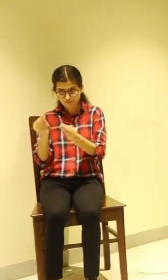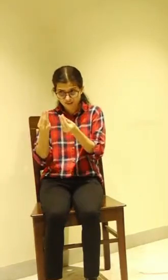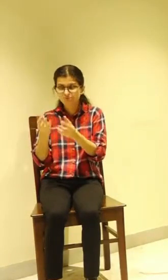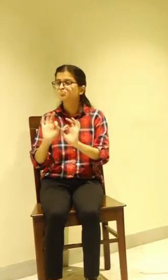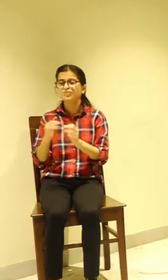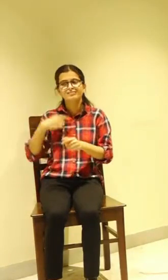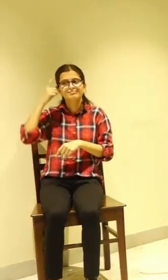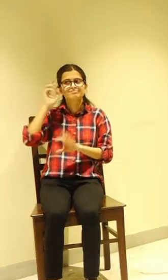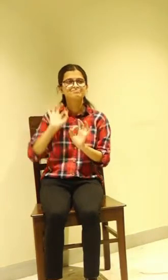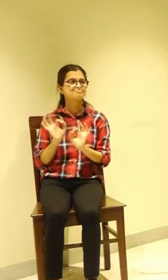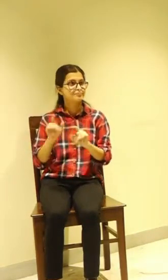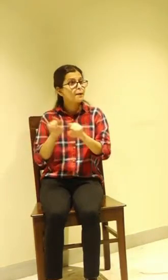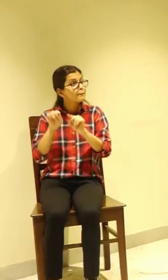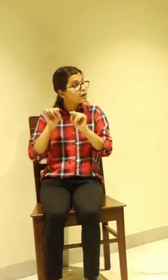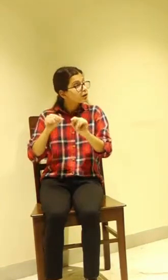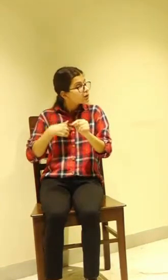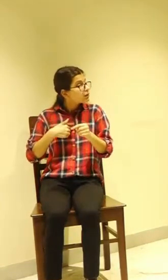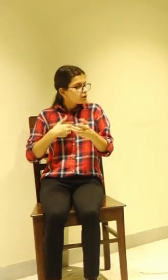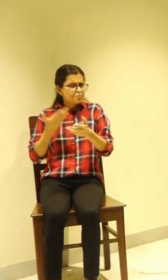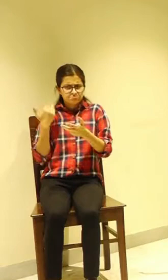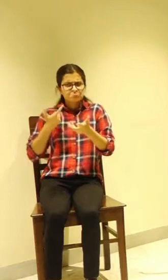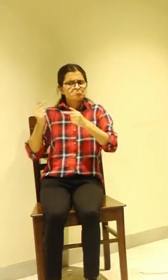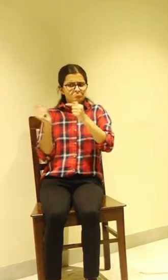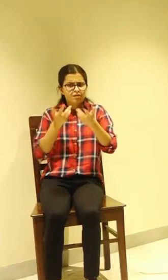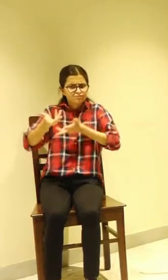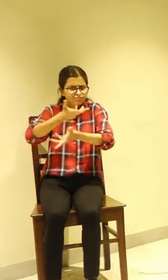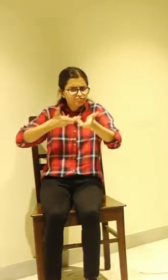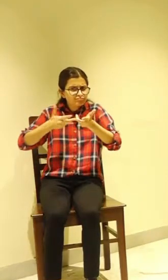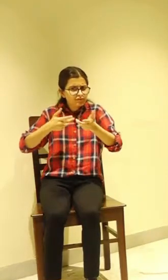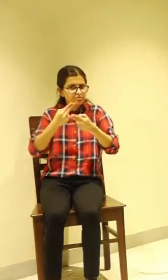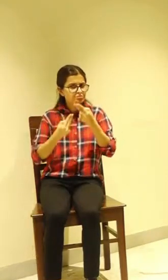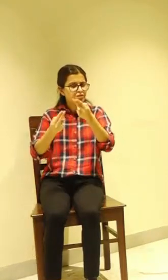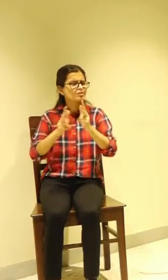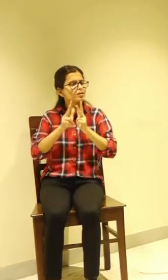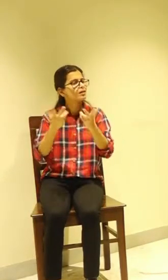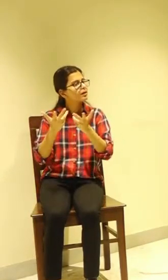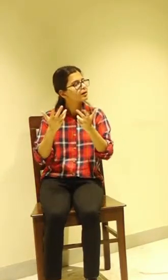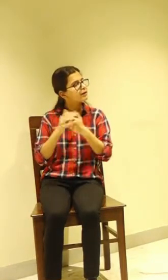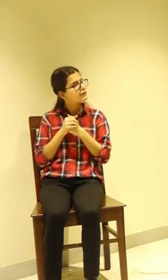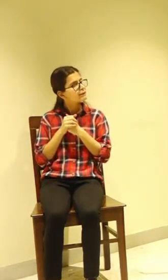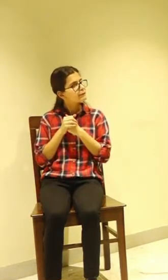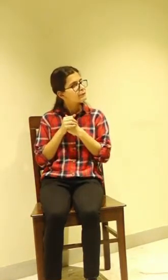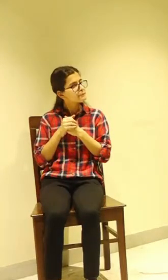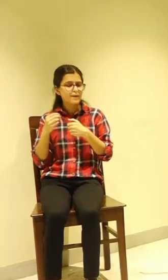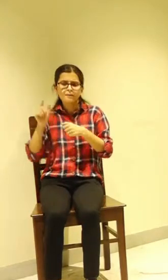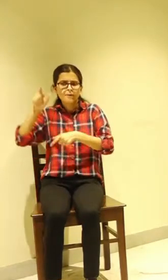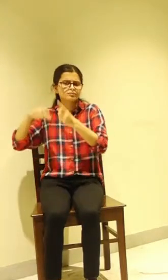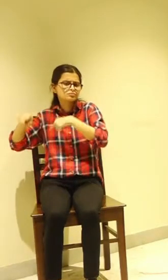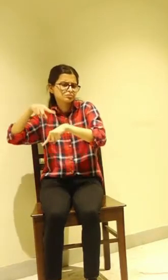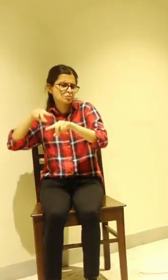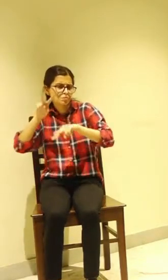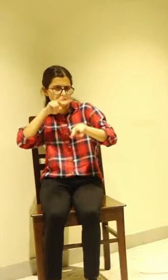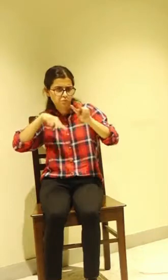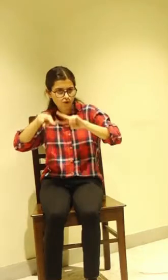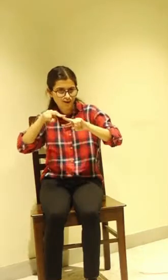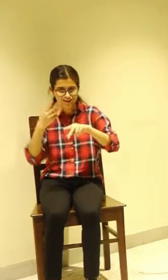that in recent debates, would you say that the story that you have to tell, would you say that it's worth people looking at it, especially when they're considering